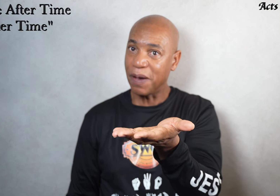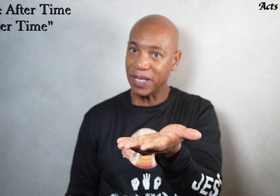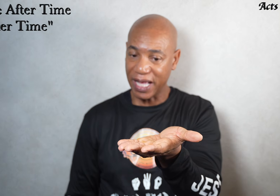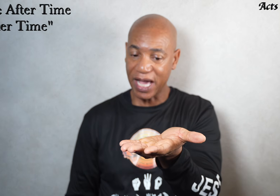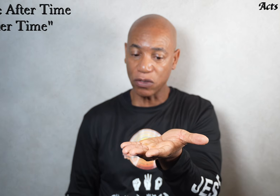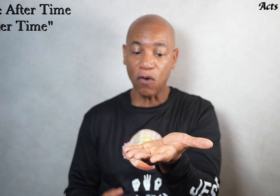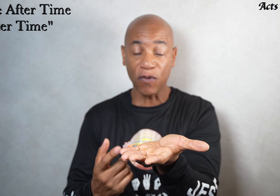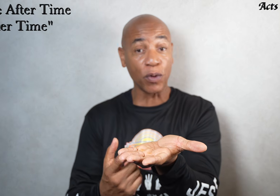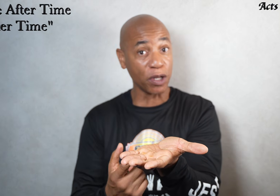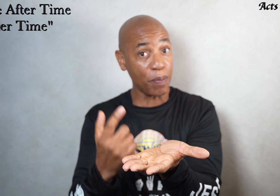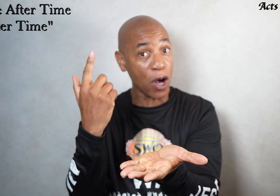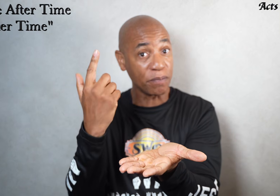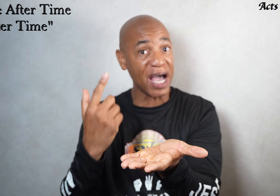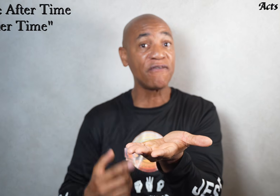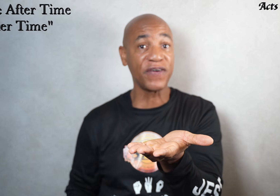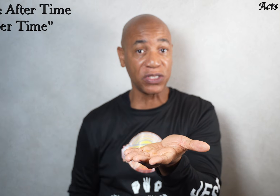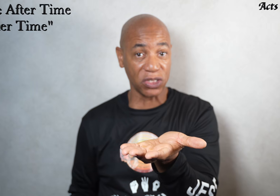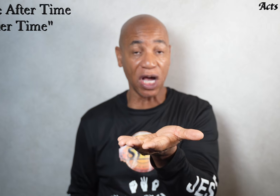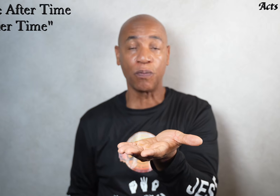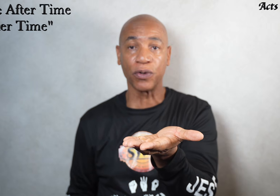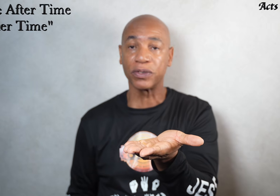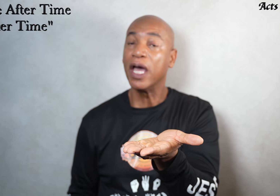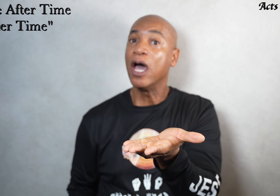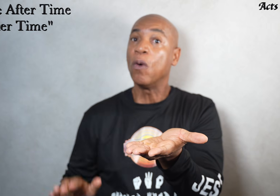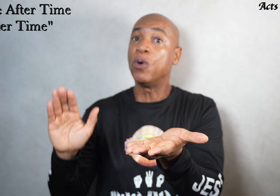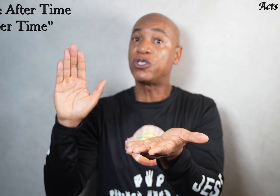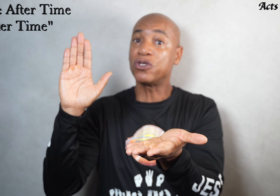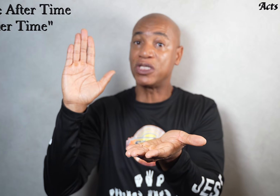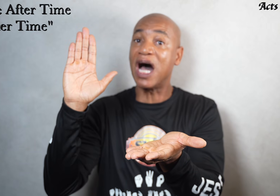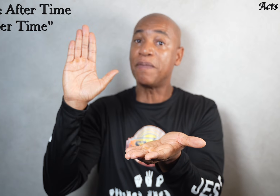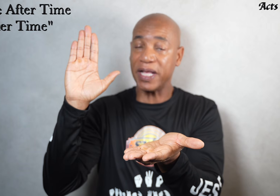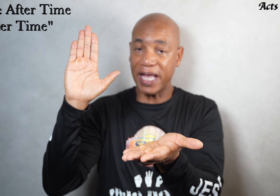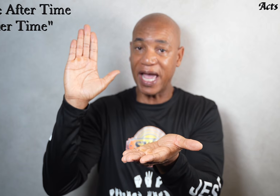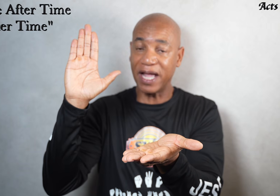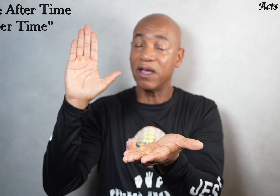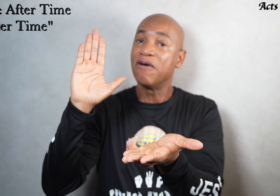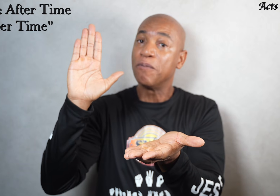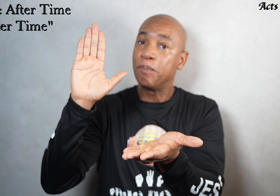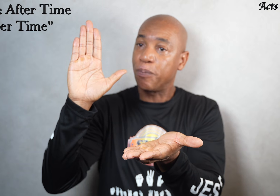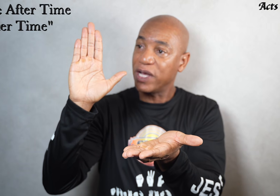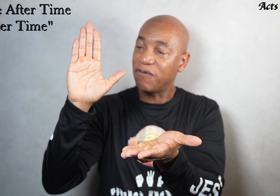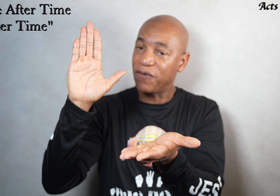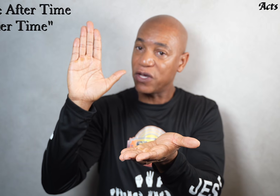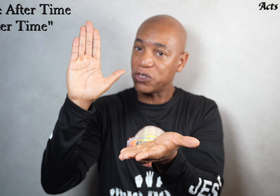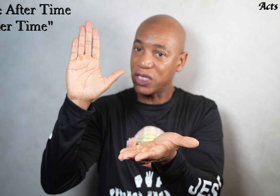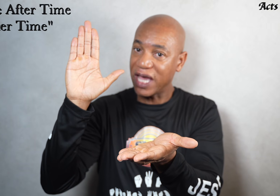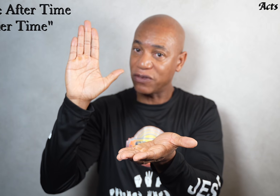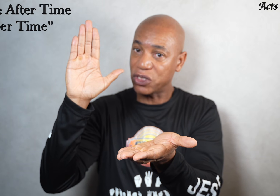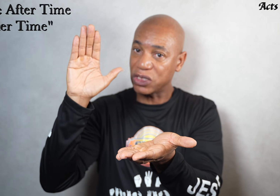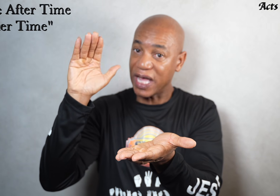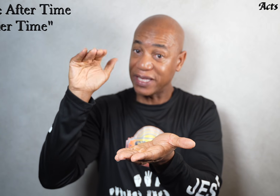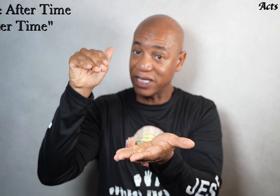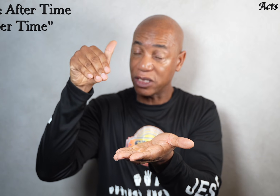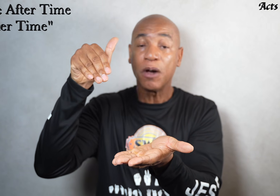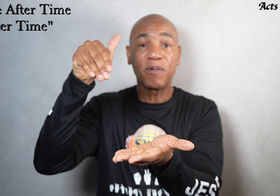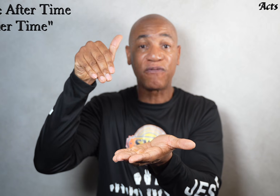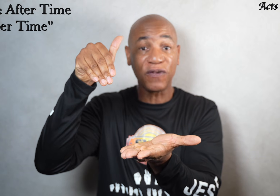non-dominant hand over where the palm now faces upward. With your dominant hand, bring the fingers together just like this, but flex